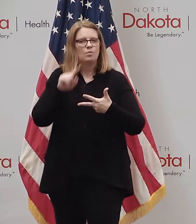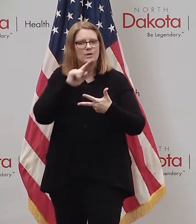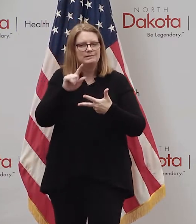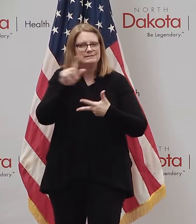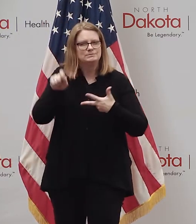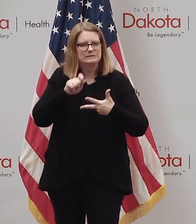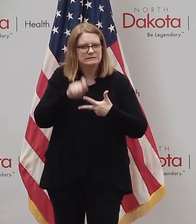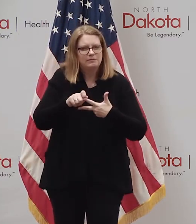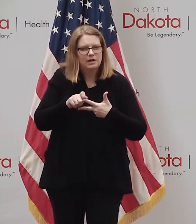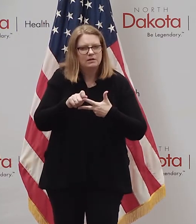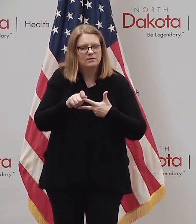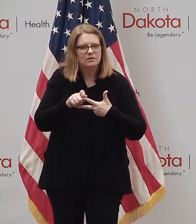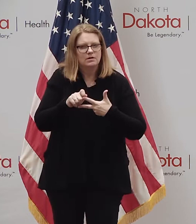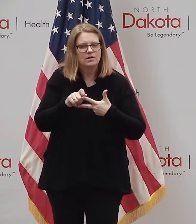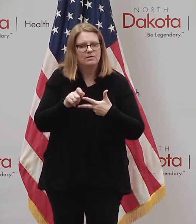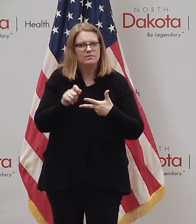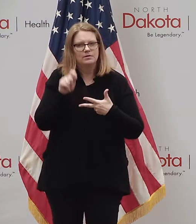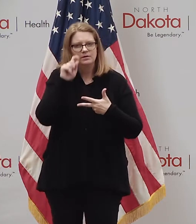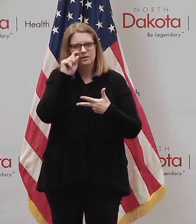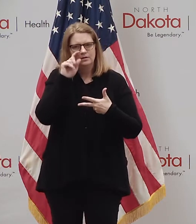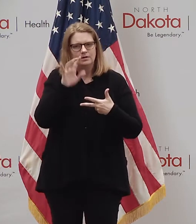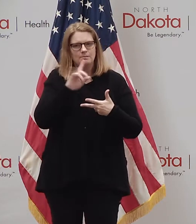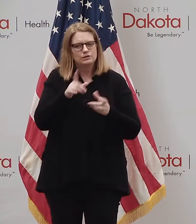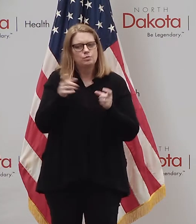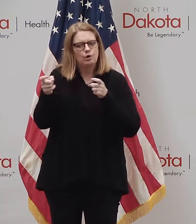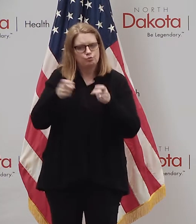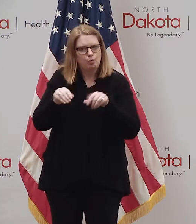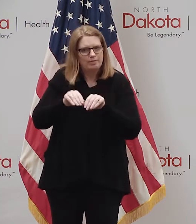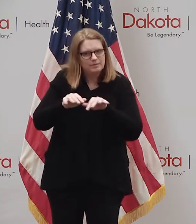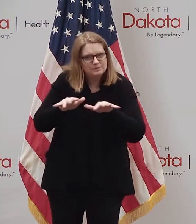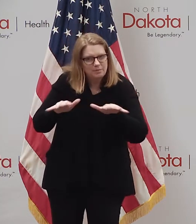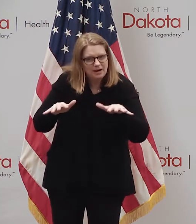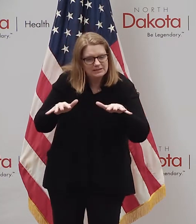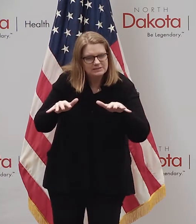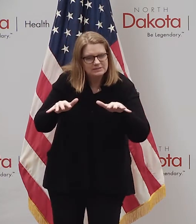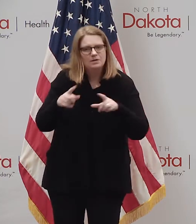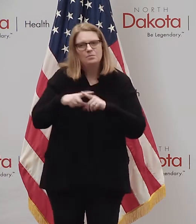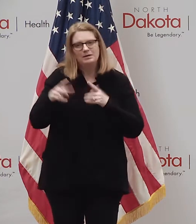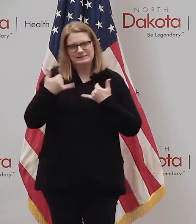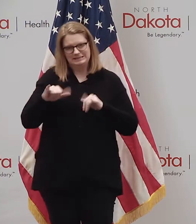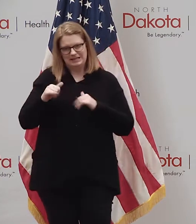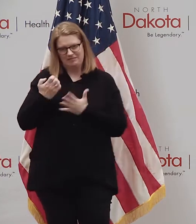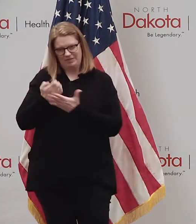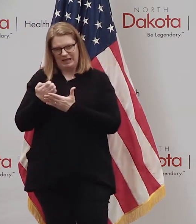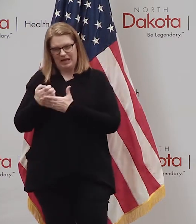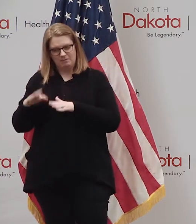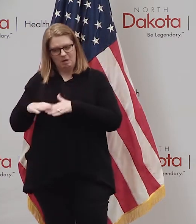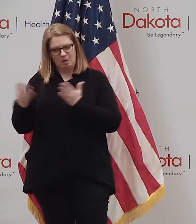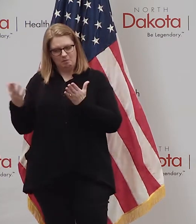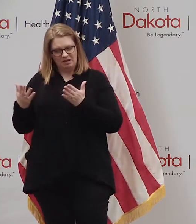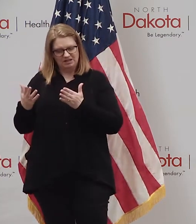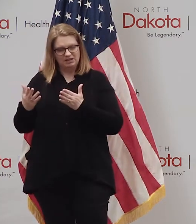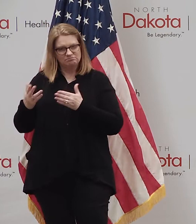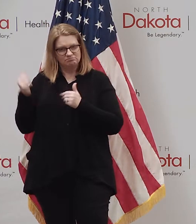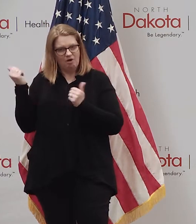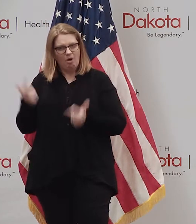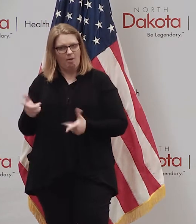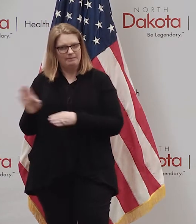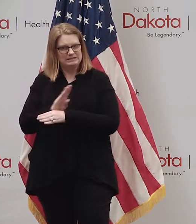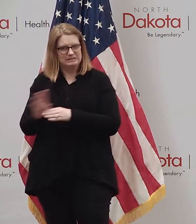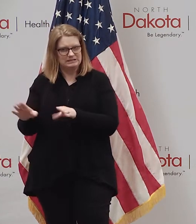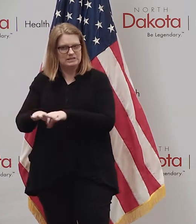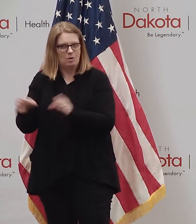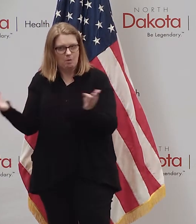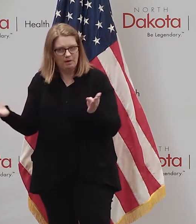way, we can make sure that we're controlling the spread, but still have our economy open. And so these things go hand in